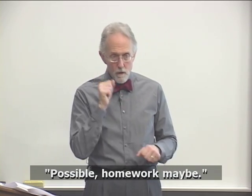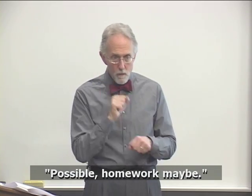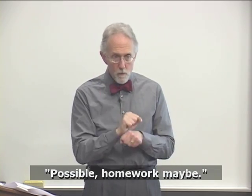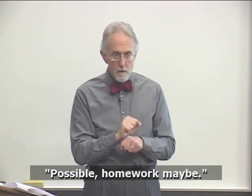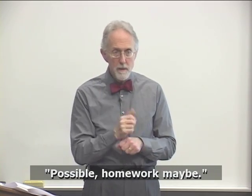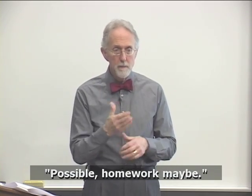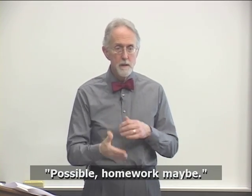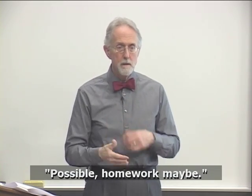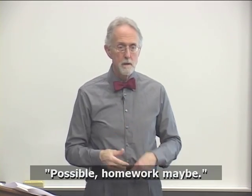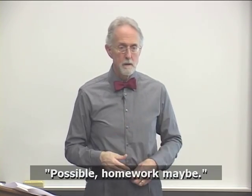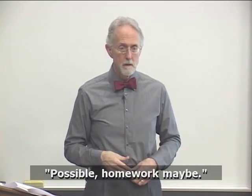Homework, maybe?